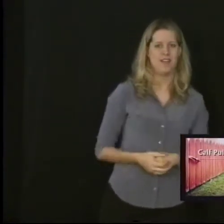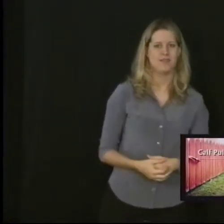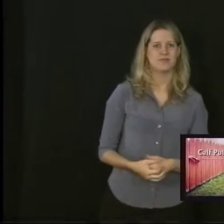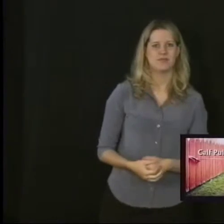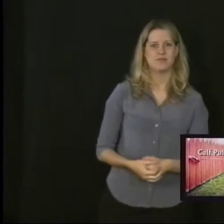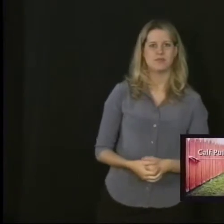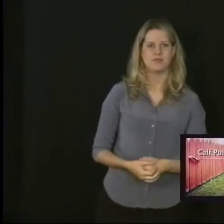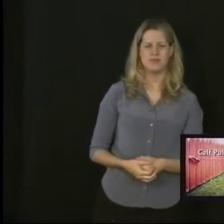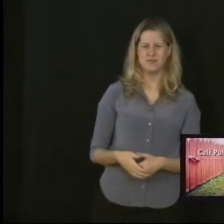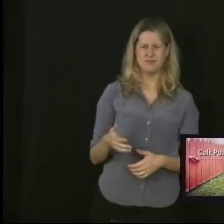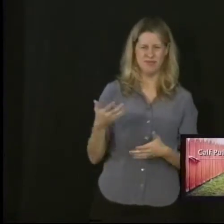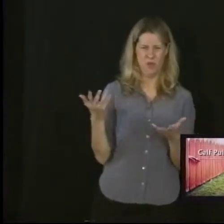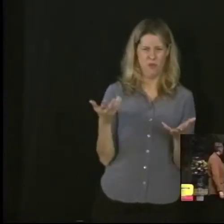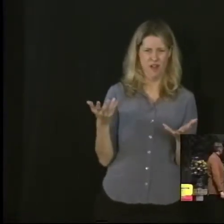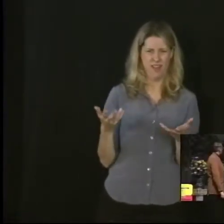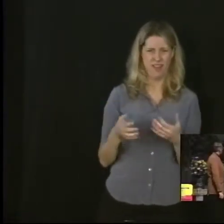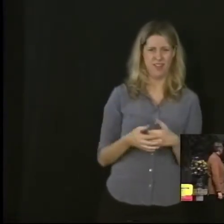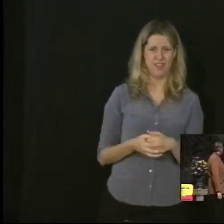That's a what?